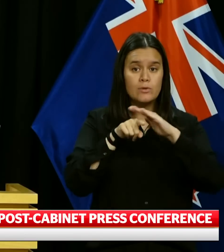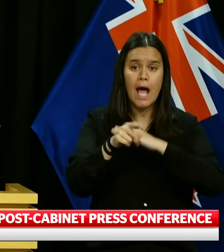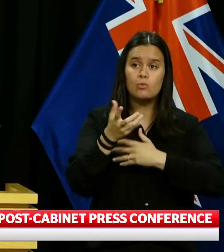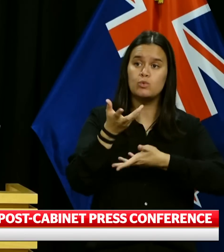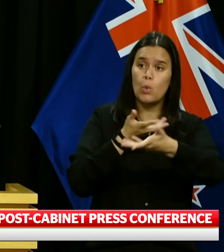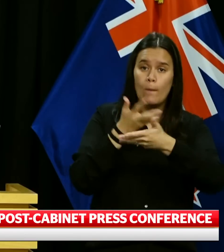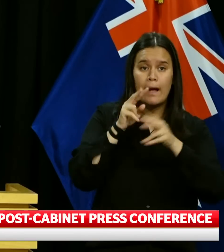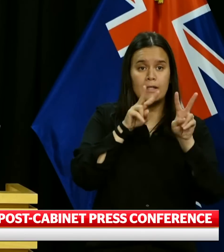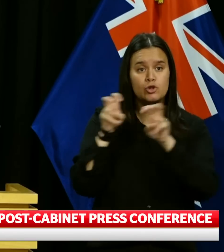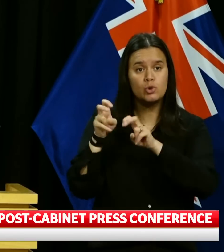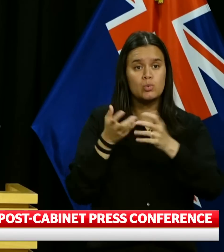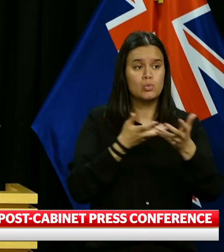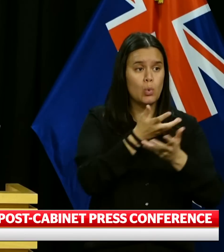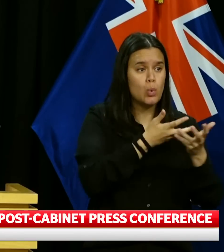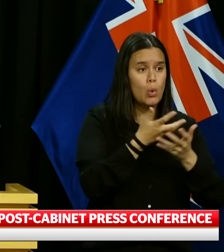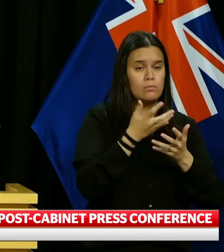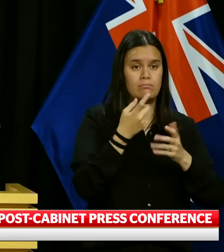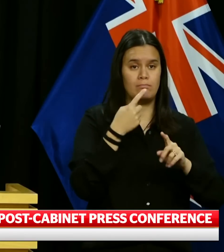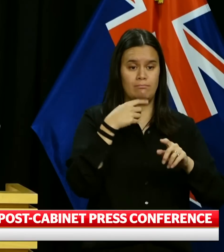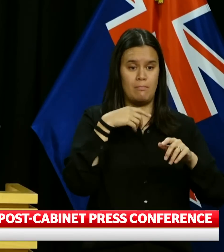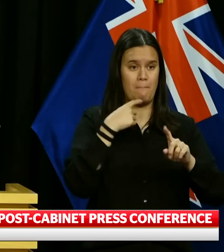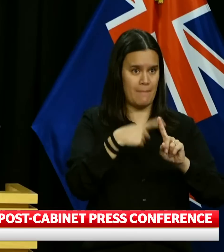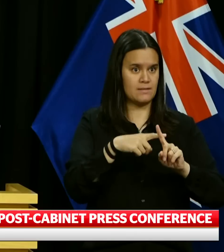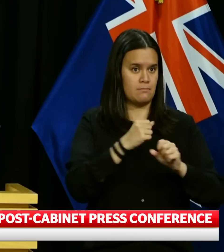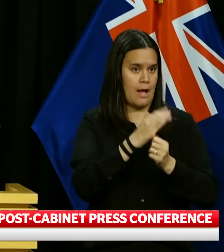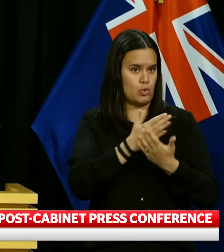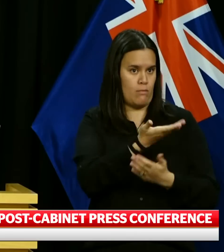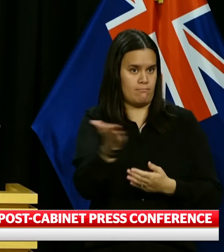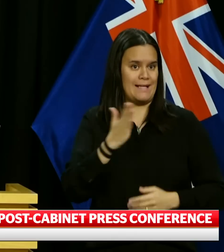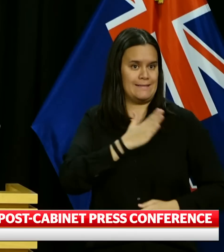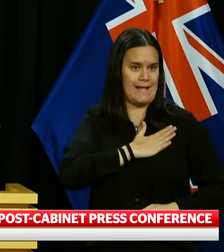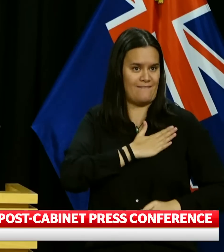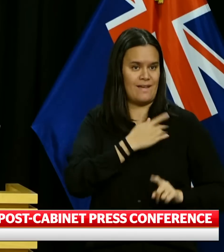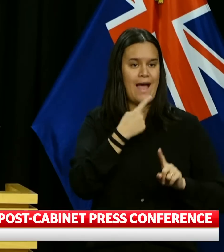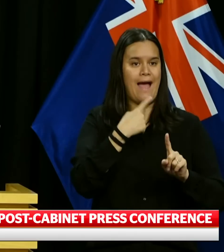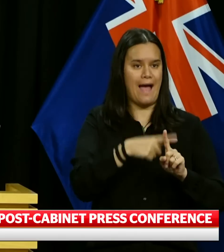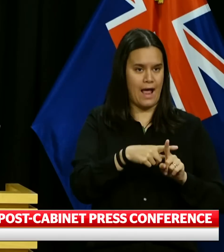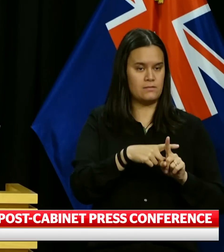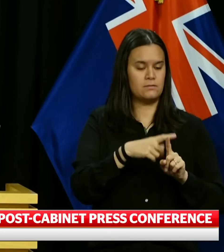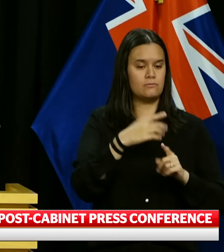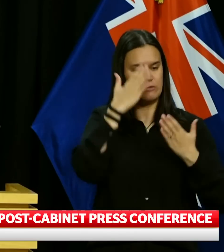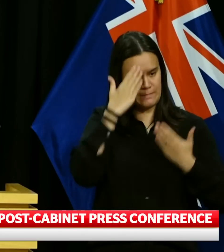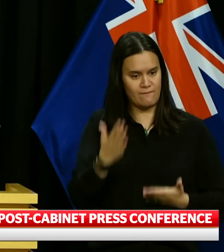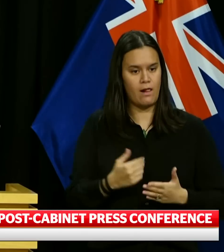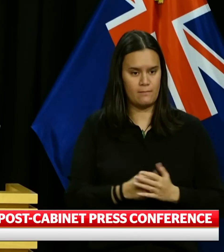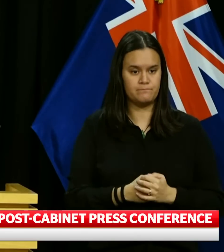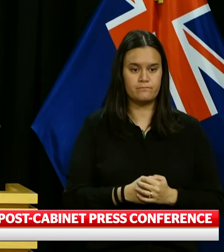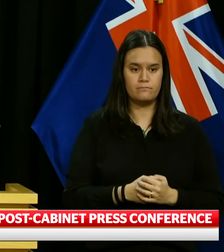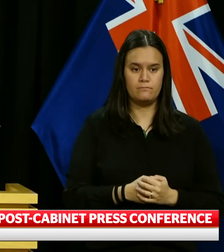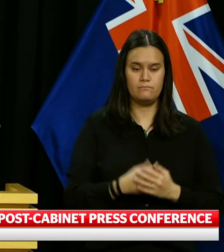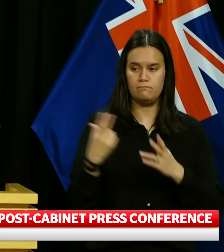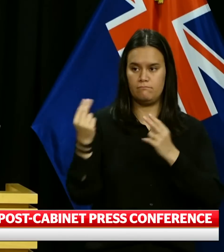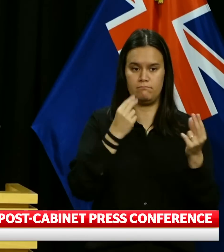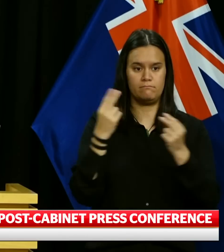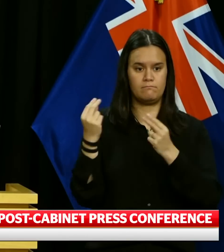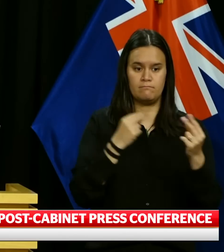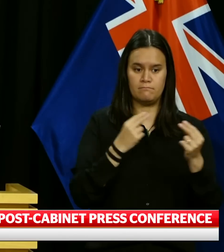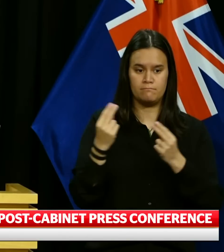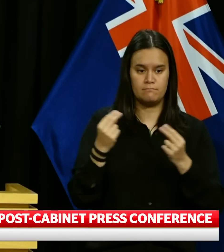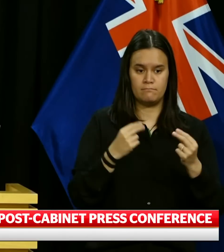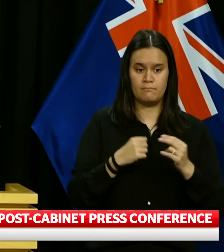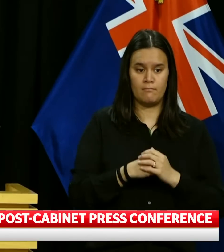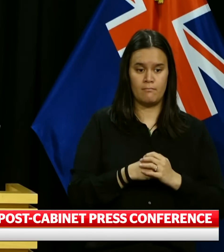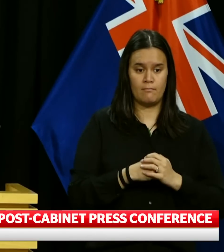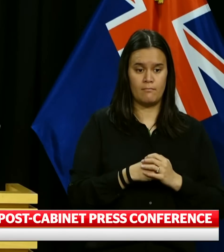in a way that's safe and that's respectful. Can you give a general assurance to Posey Parker and to Marama Davidson and to all the